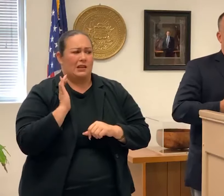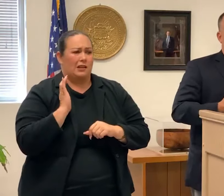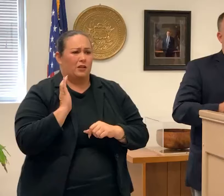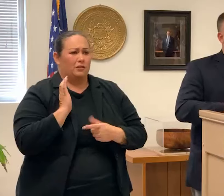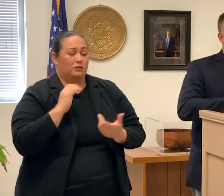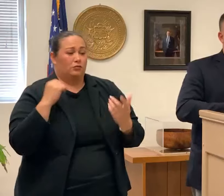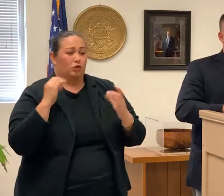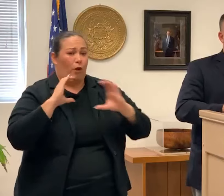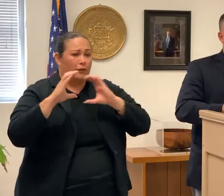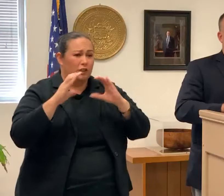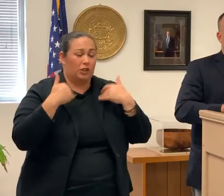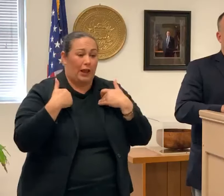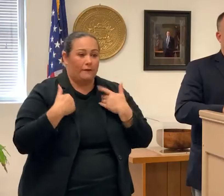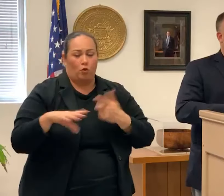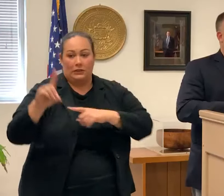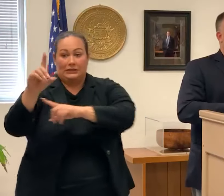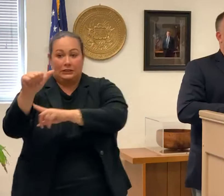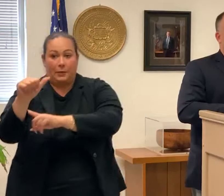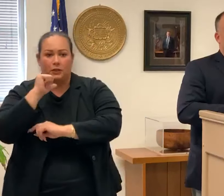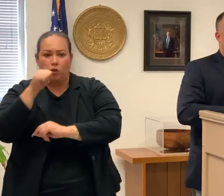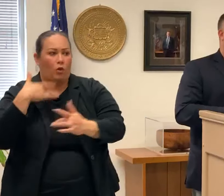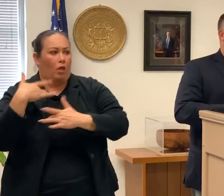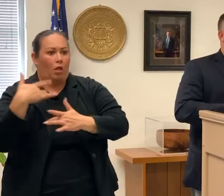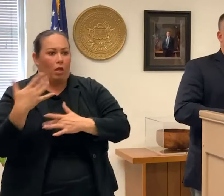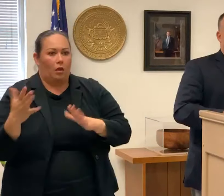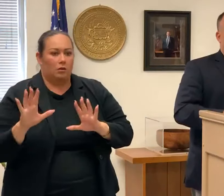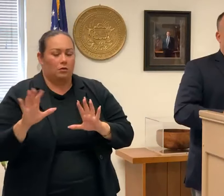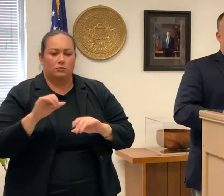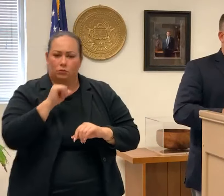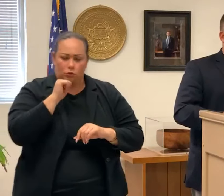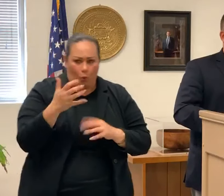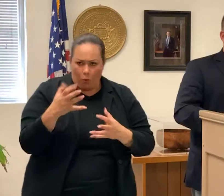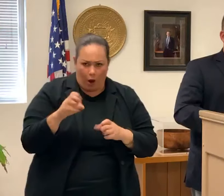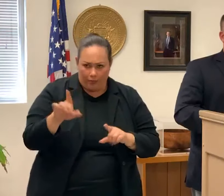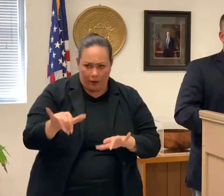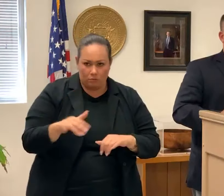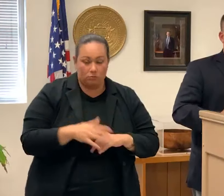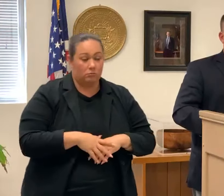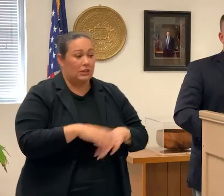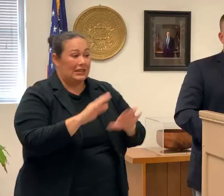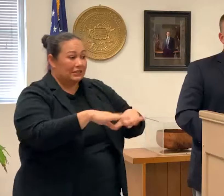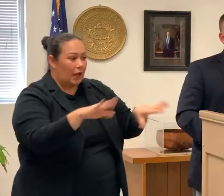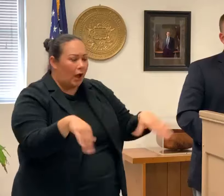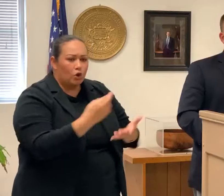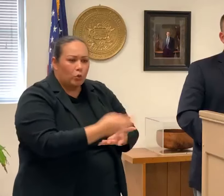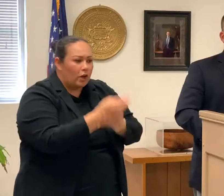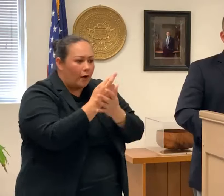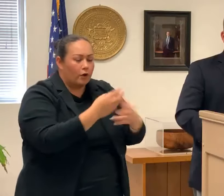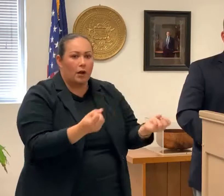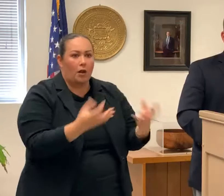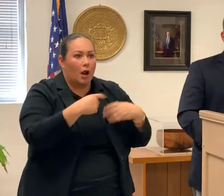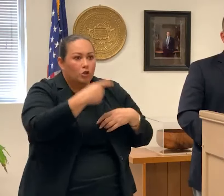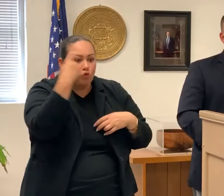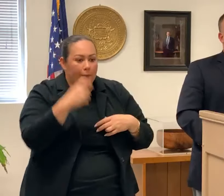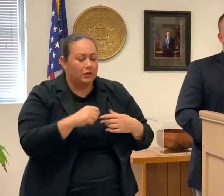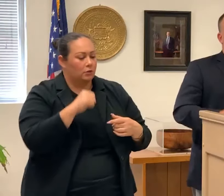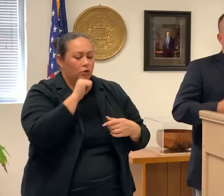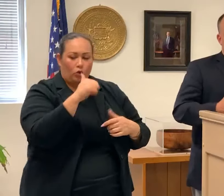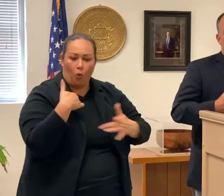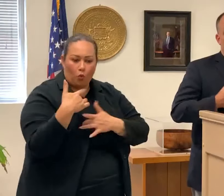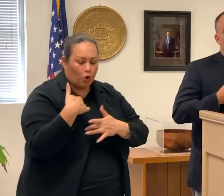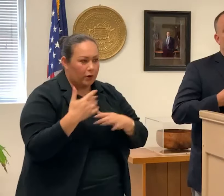okay, someone have a disability, don't even worry. Someone has a child, they're recovering, they've gone through a lot of trauma, don't